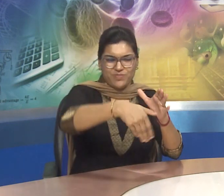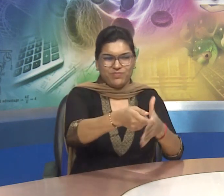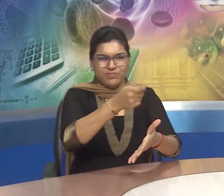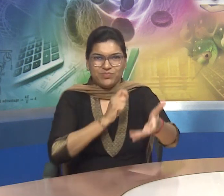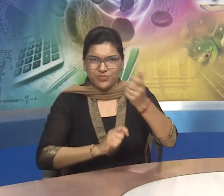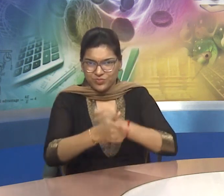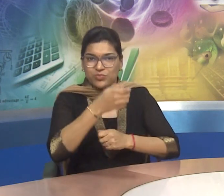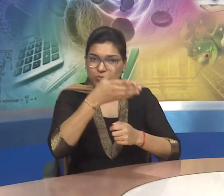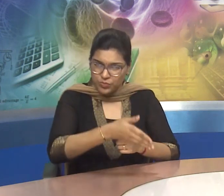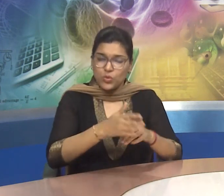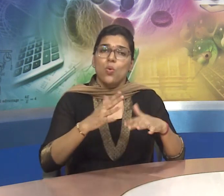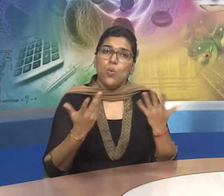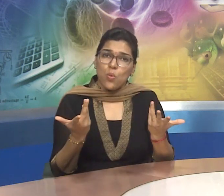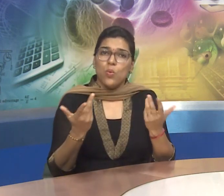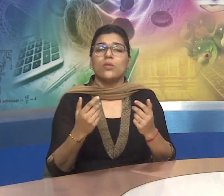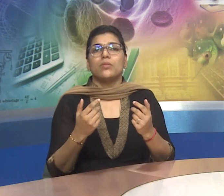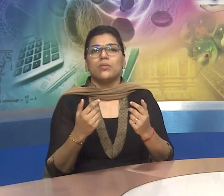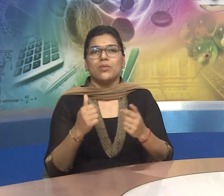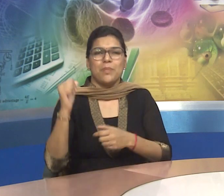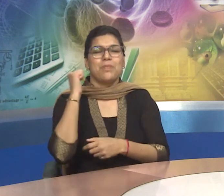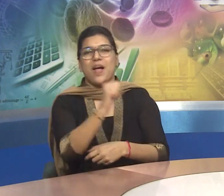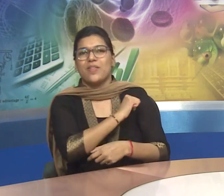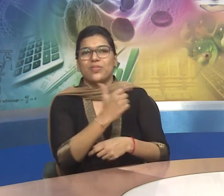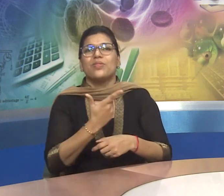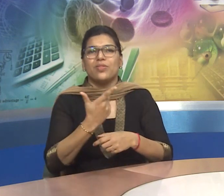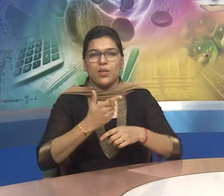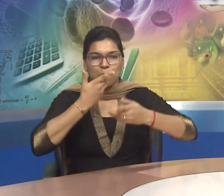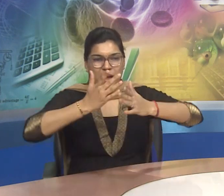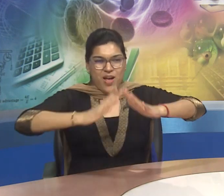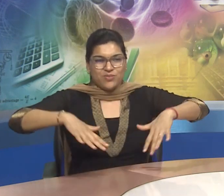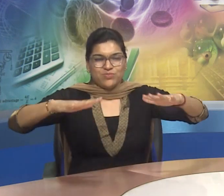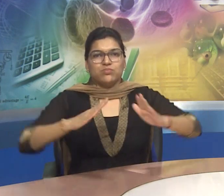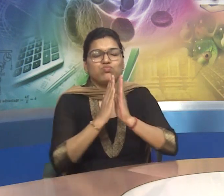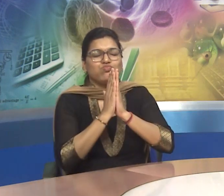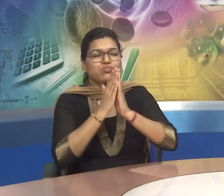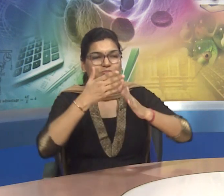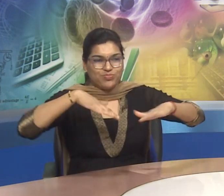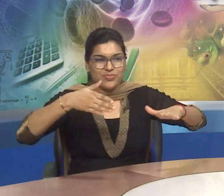similarly, if we further try to understand this point, that neither shall anyone be denied